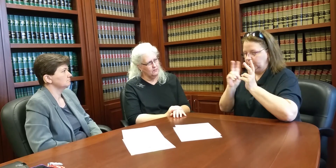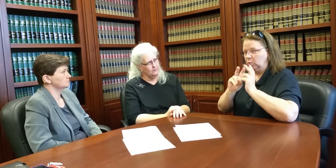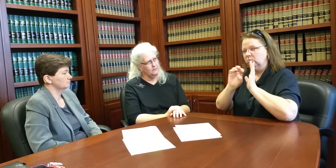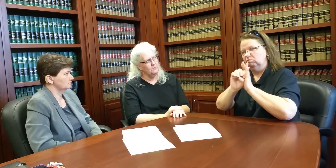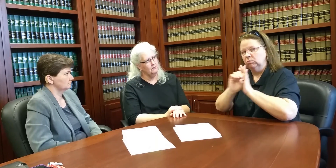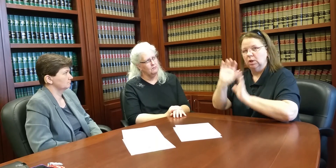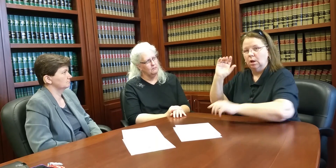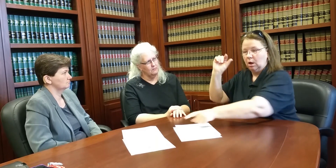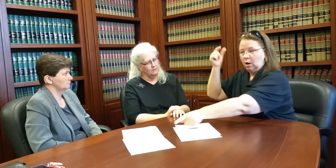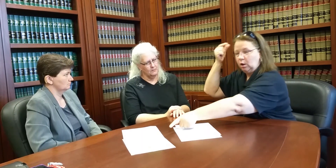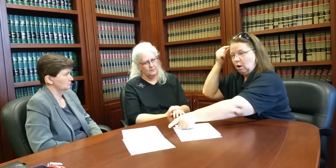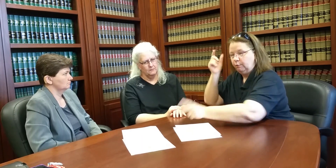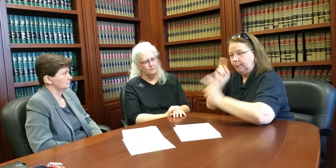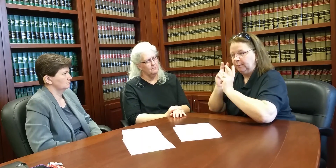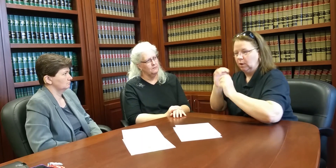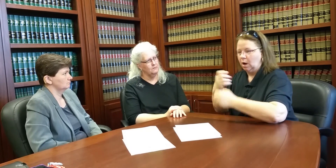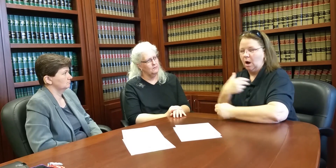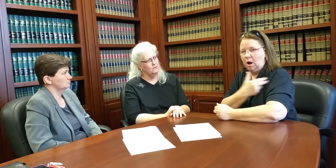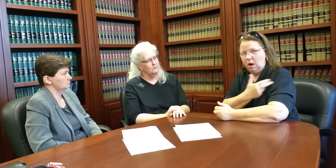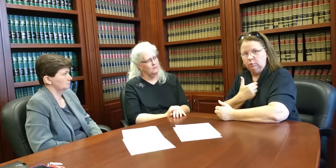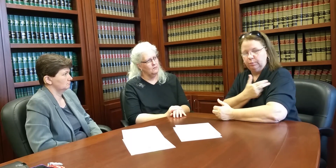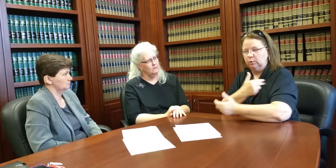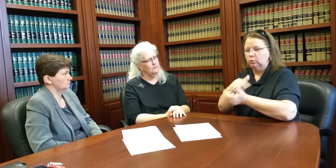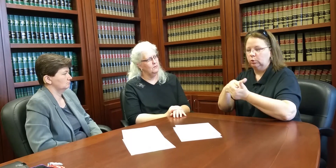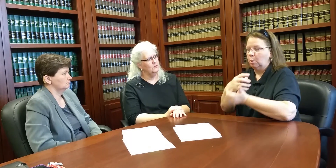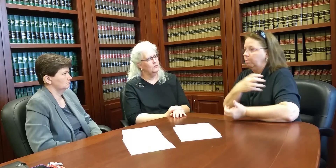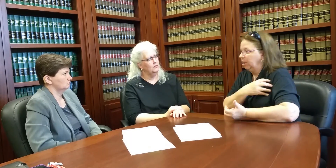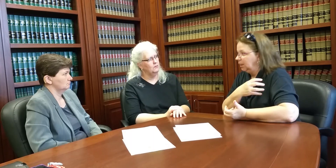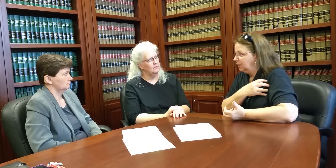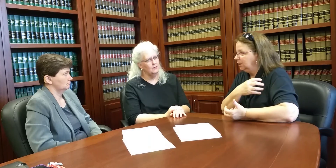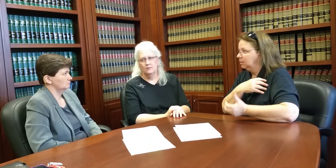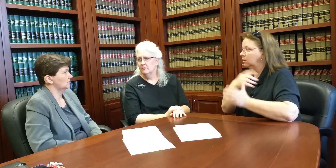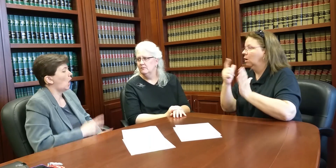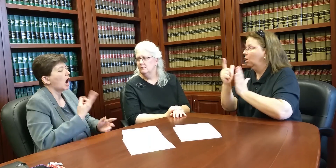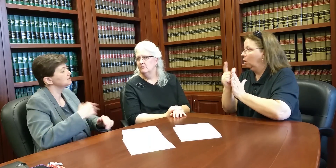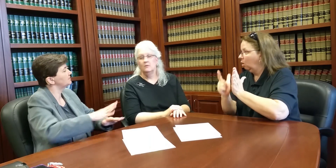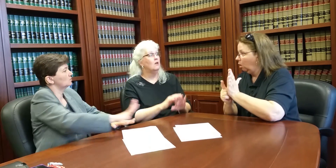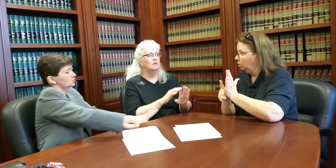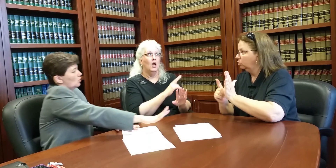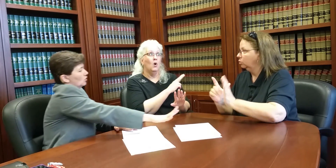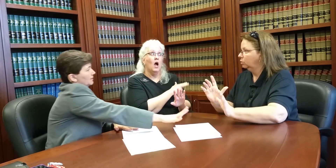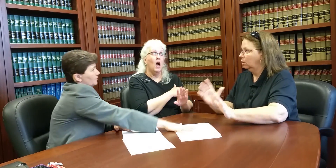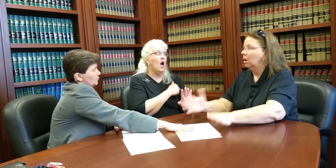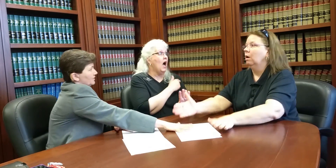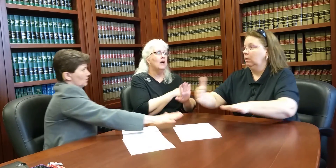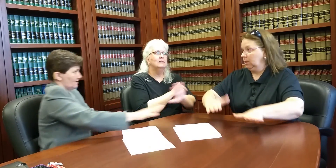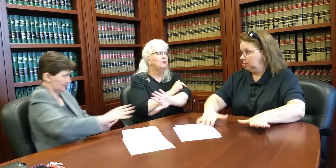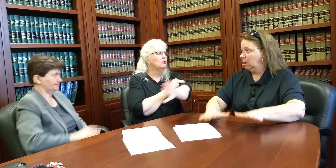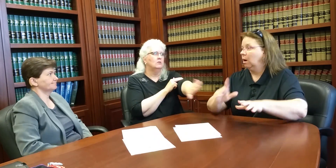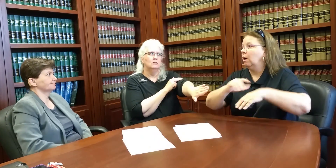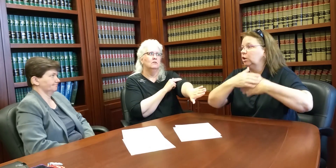people. Government, hospitals, ways, now hospitals are in with private.